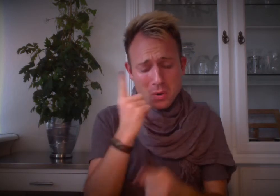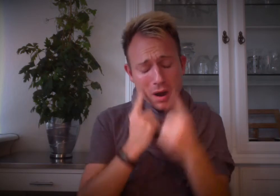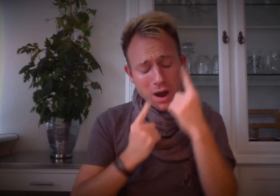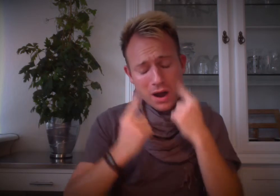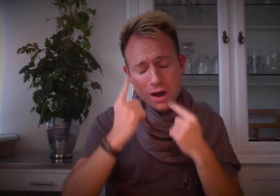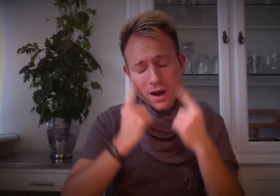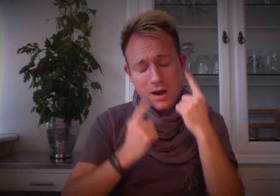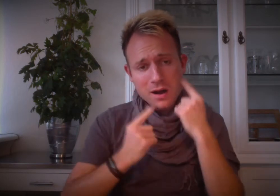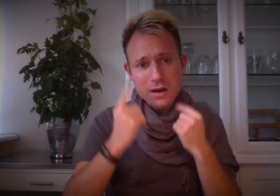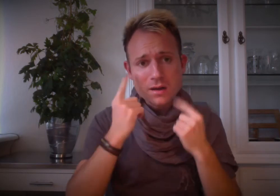cry